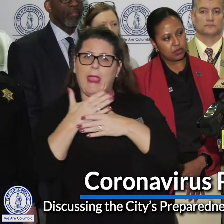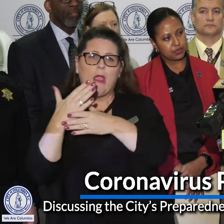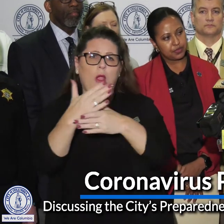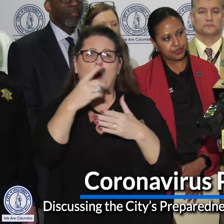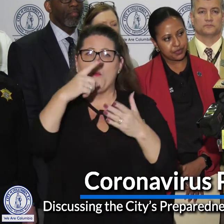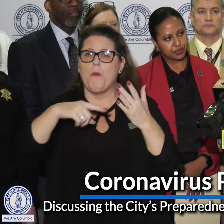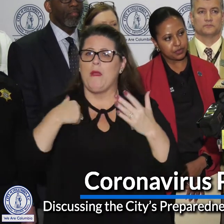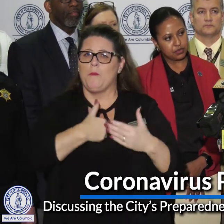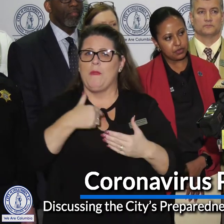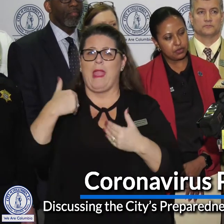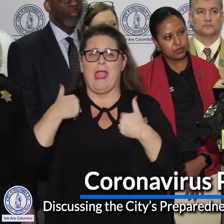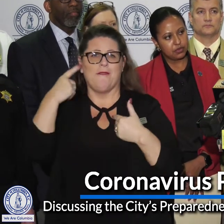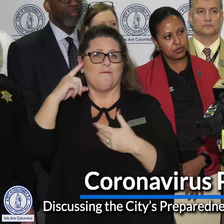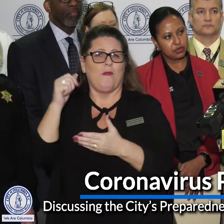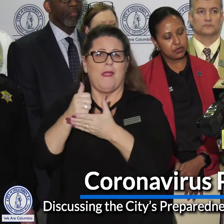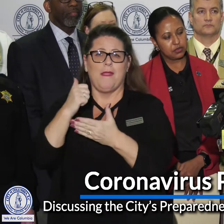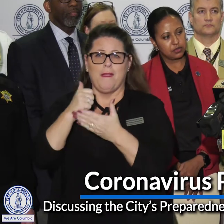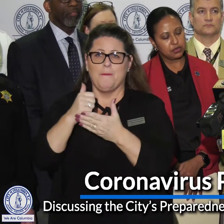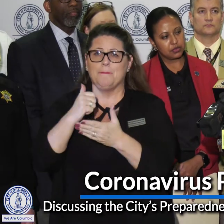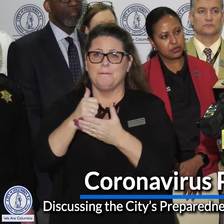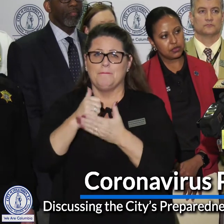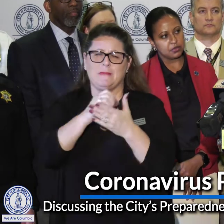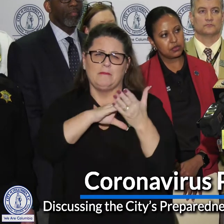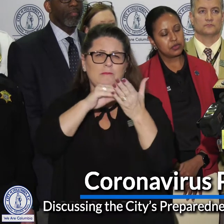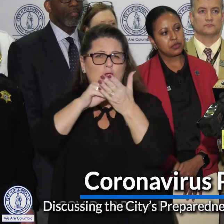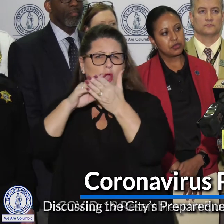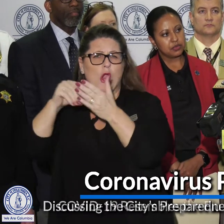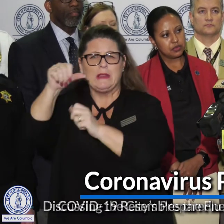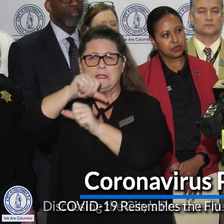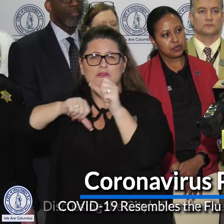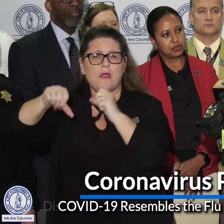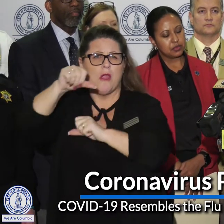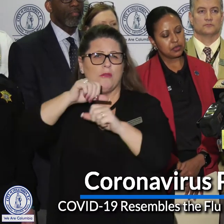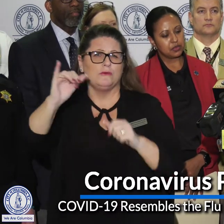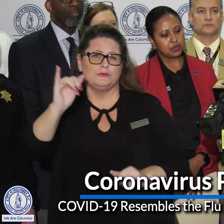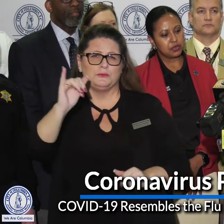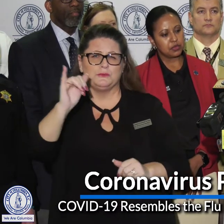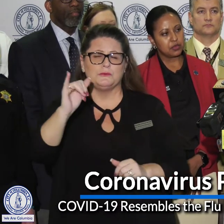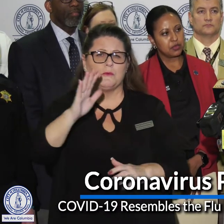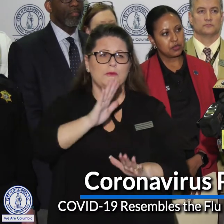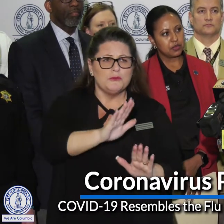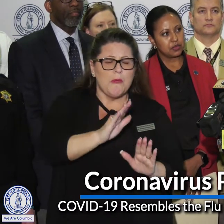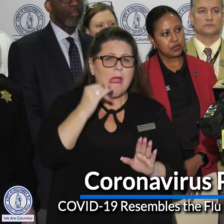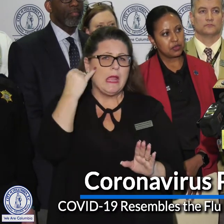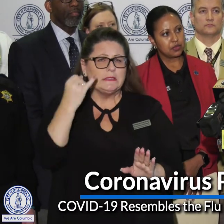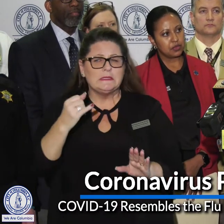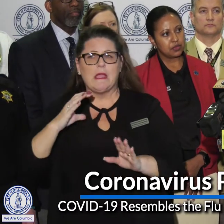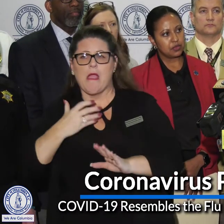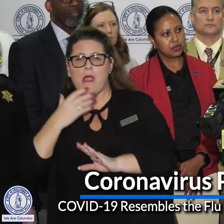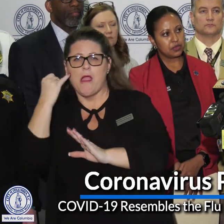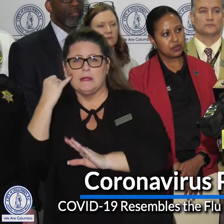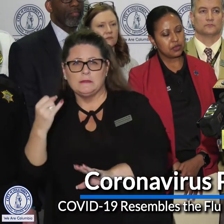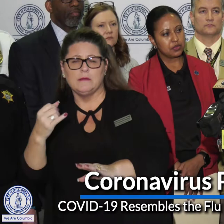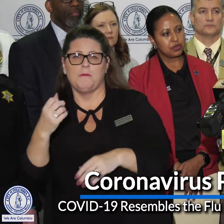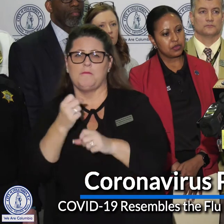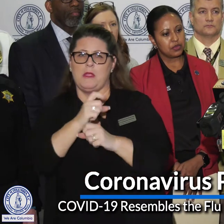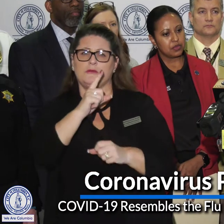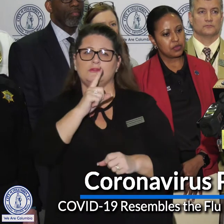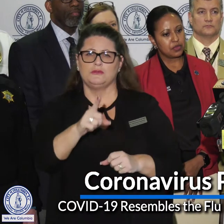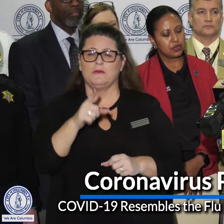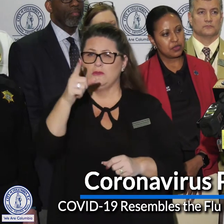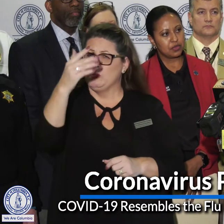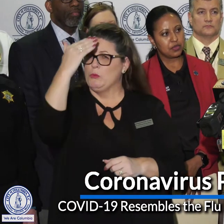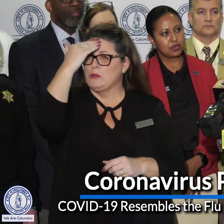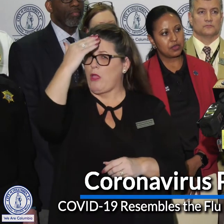available, an opportunity for us to learn from each other, new ideas from each other. We all know